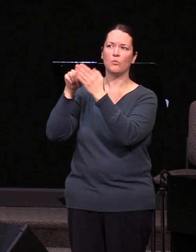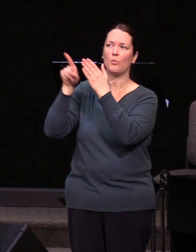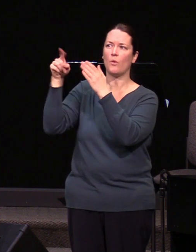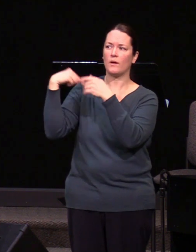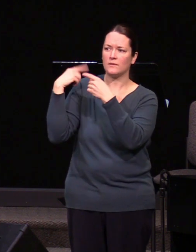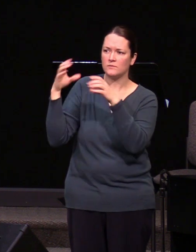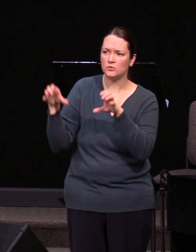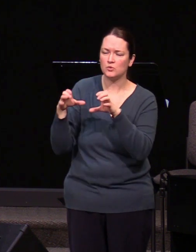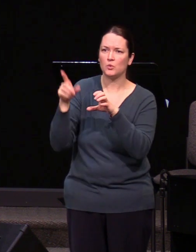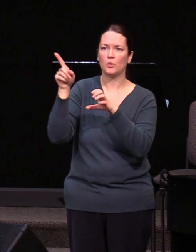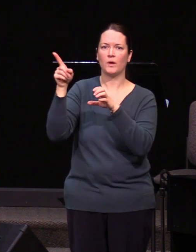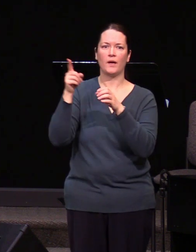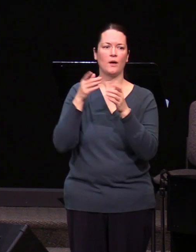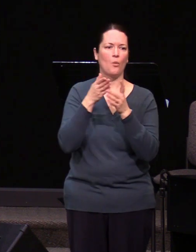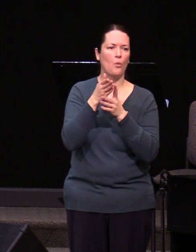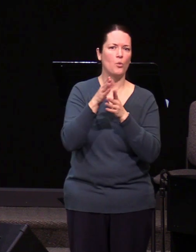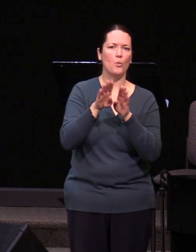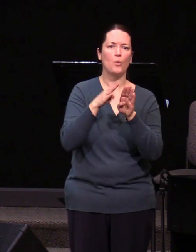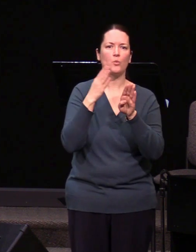doors that God is opening.